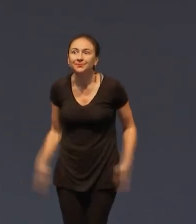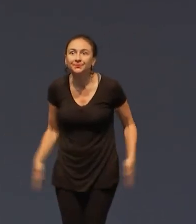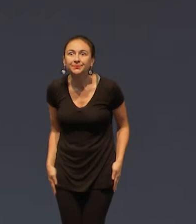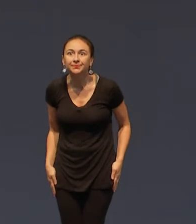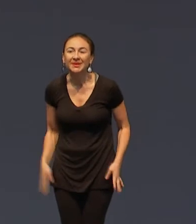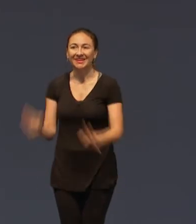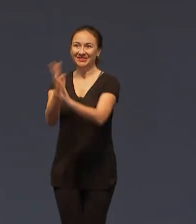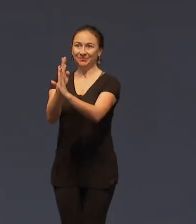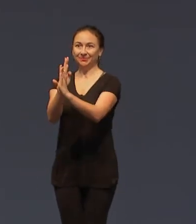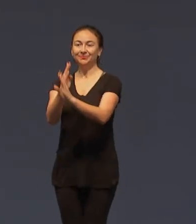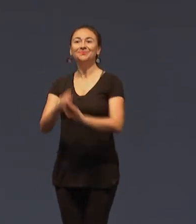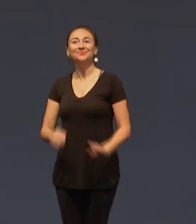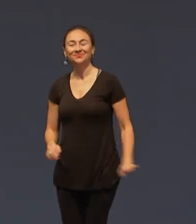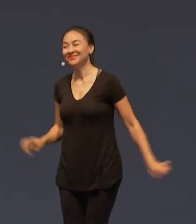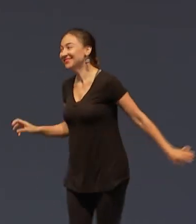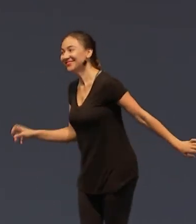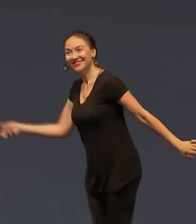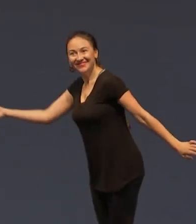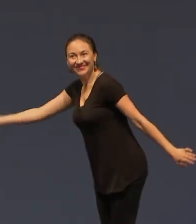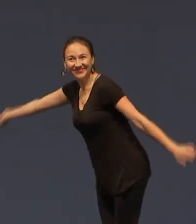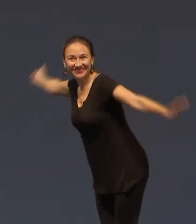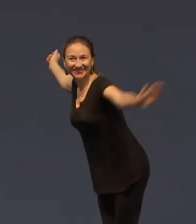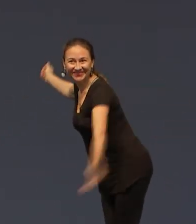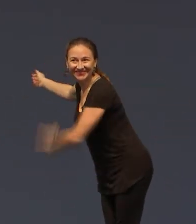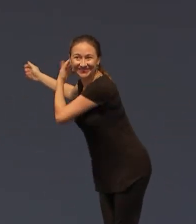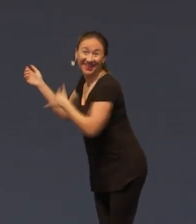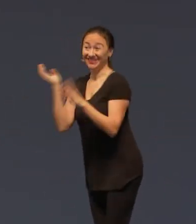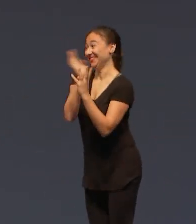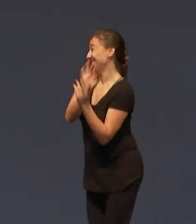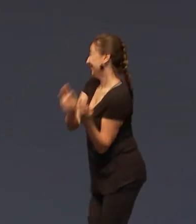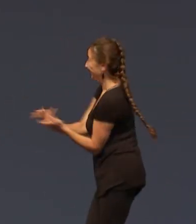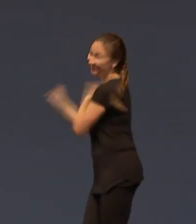Everybody line up, please. Hands to your side.